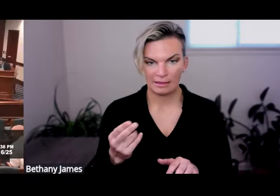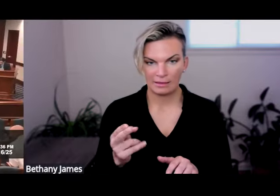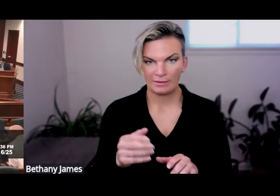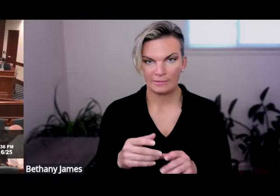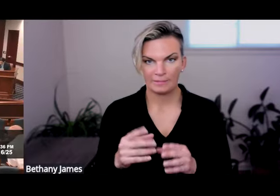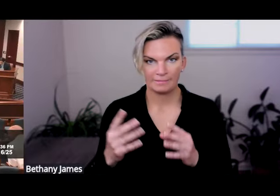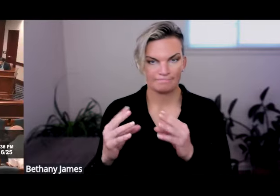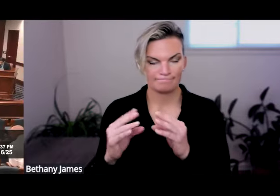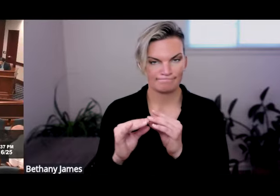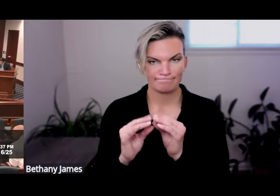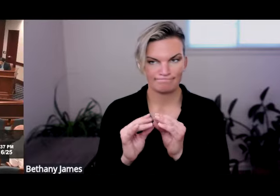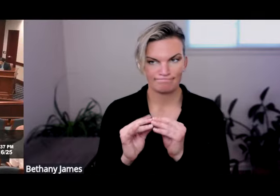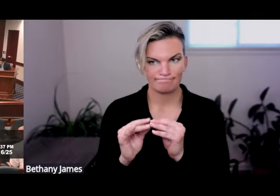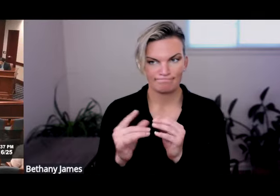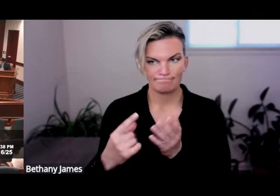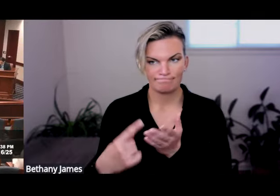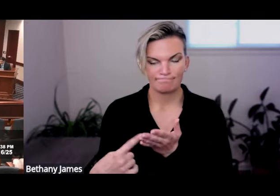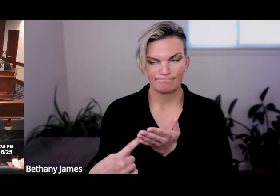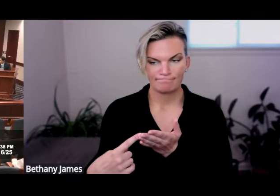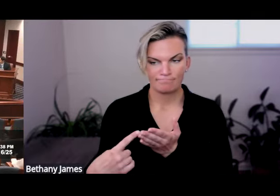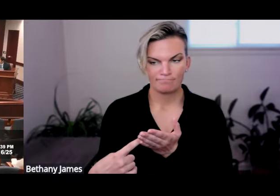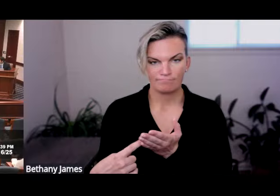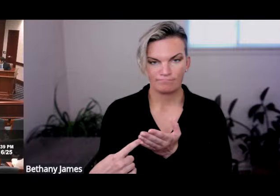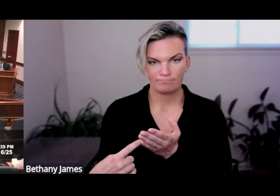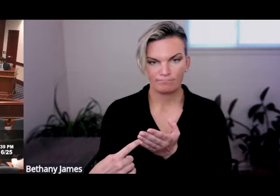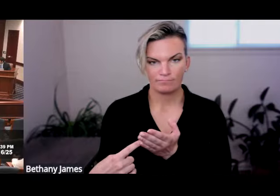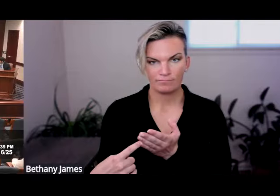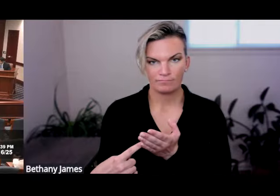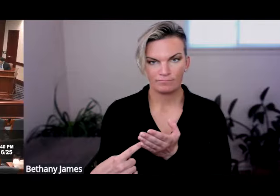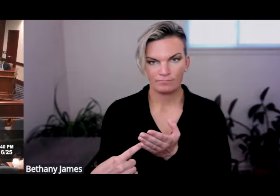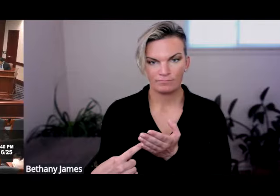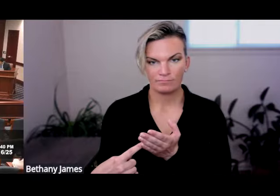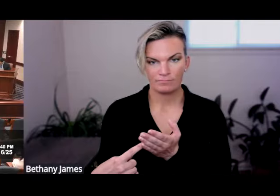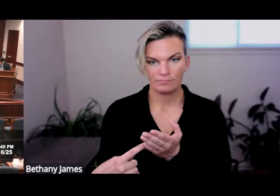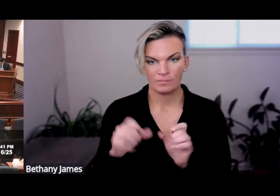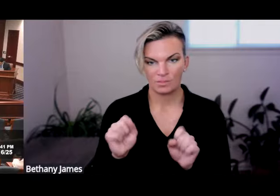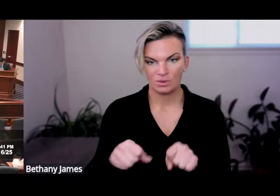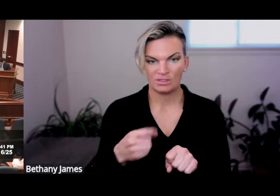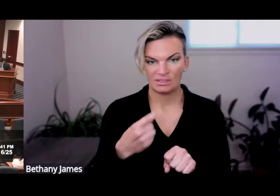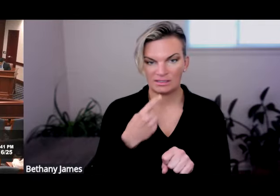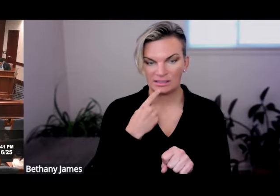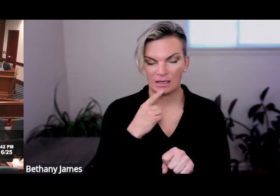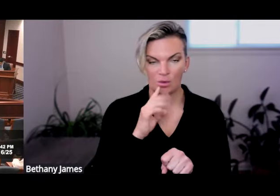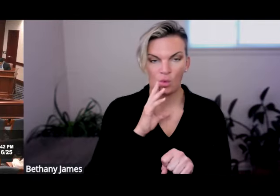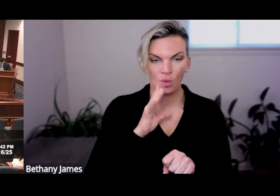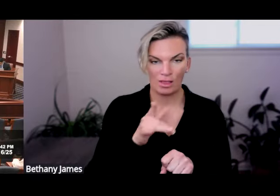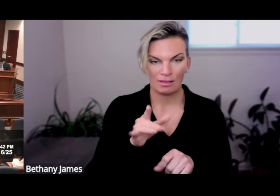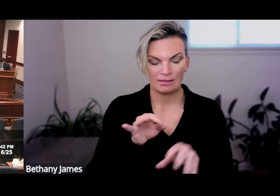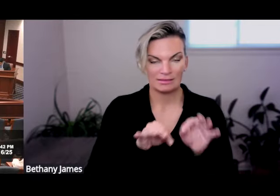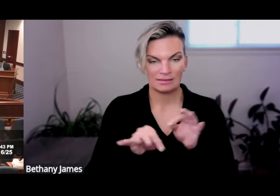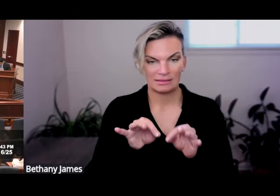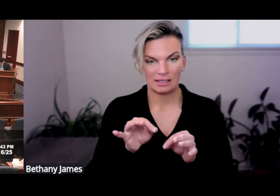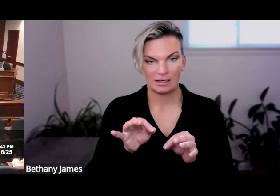It's one word. You could just say with instead of by showing. With.